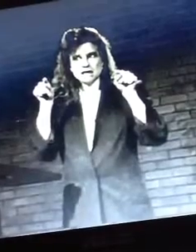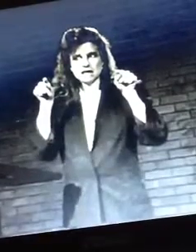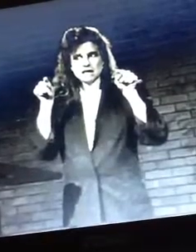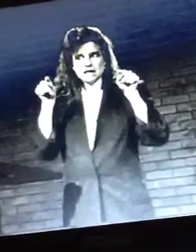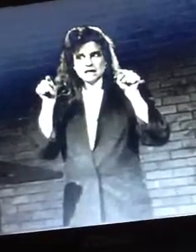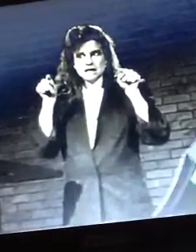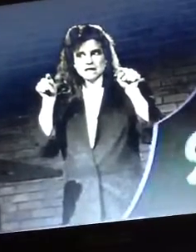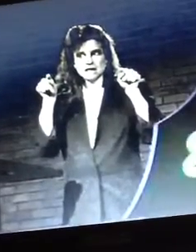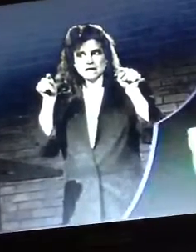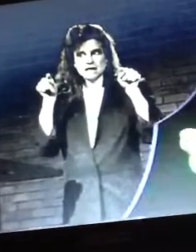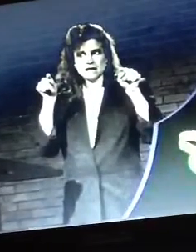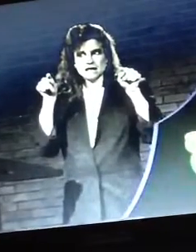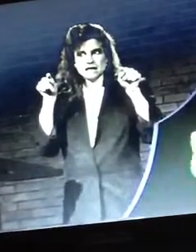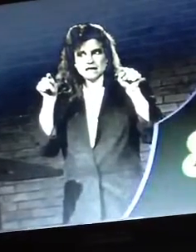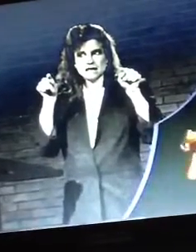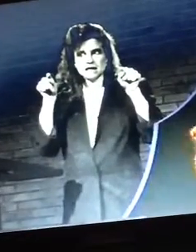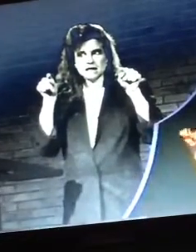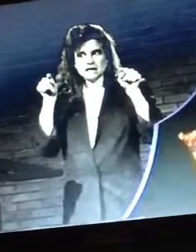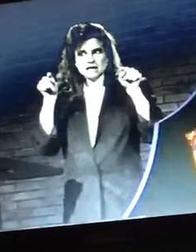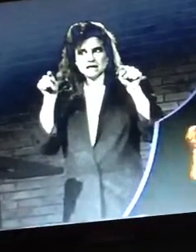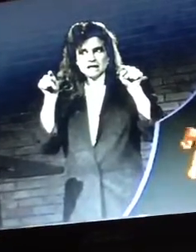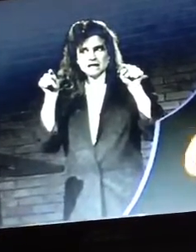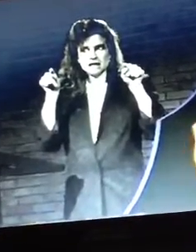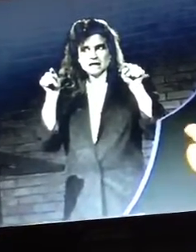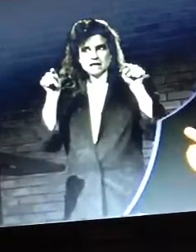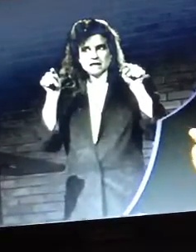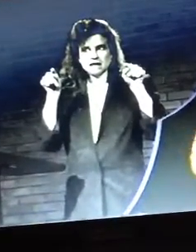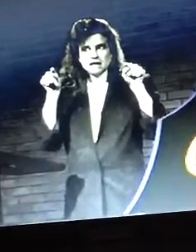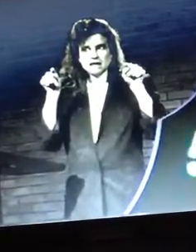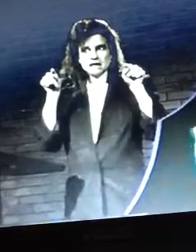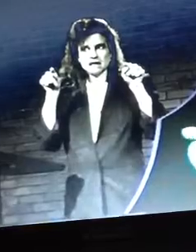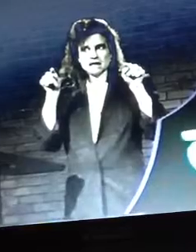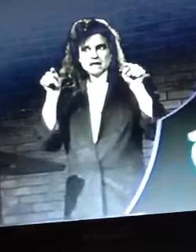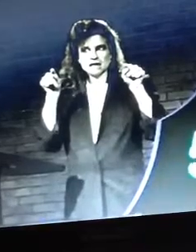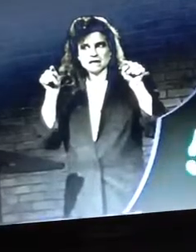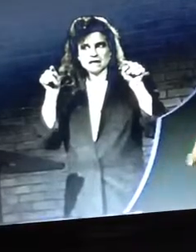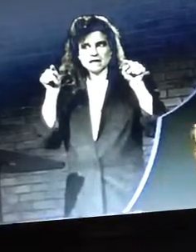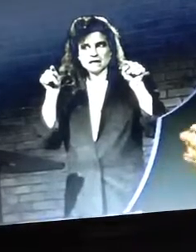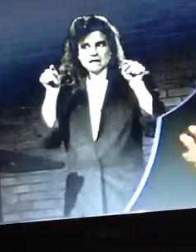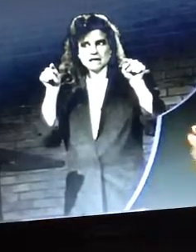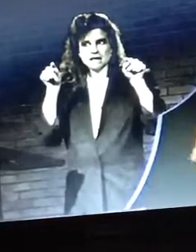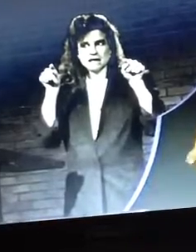definitions that had cleared up.